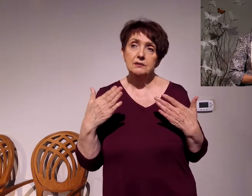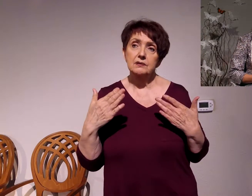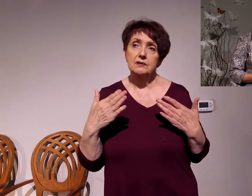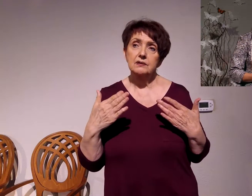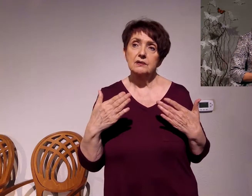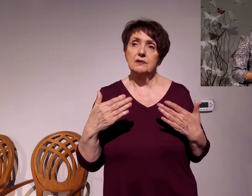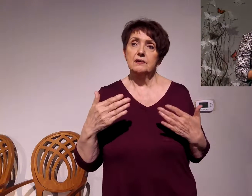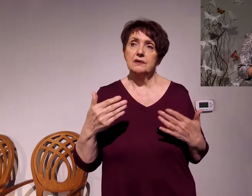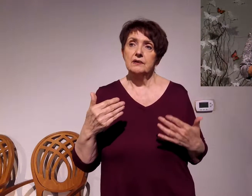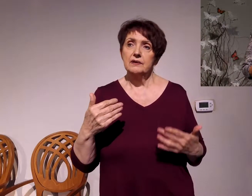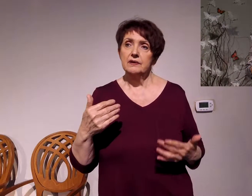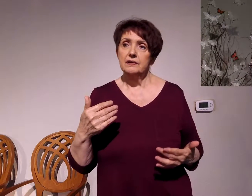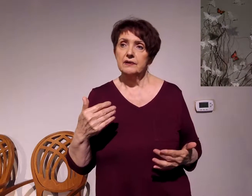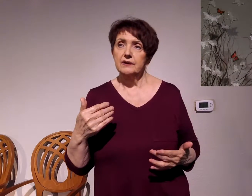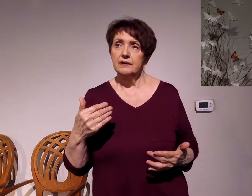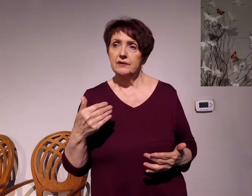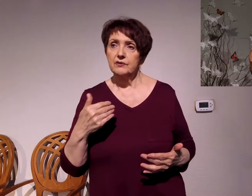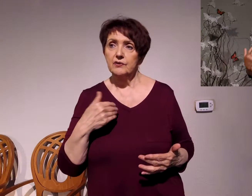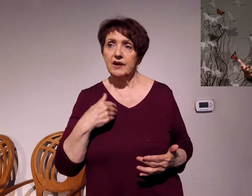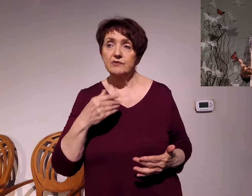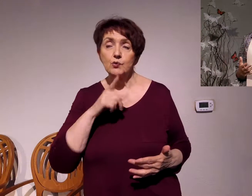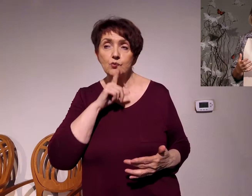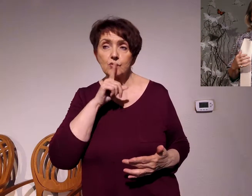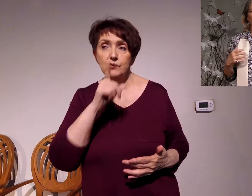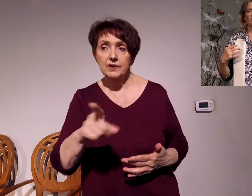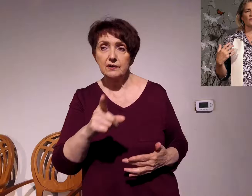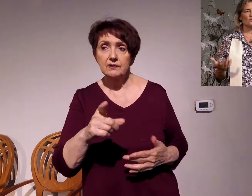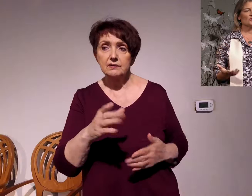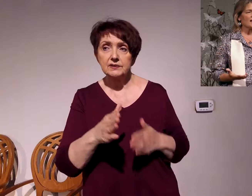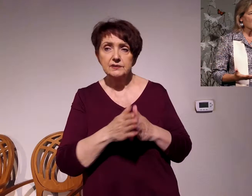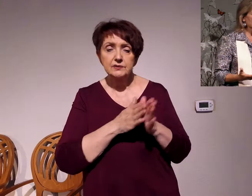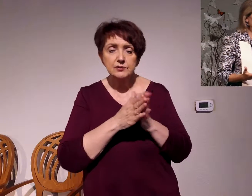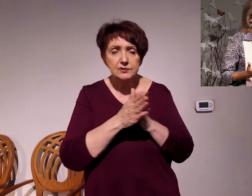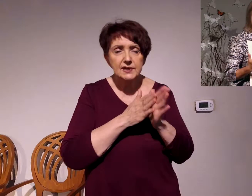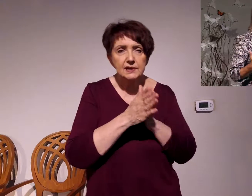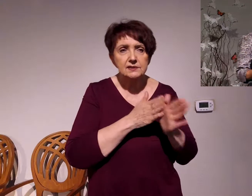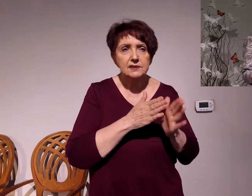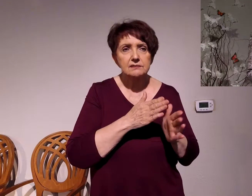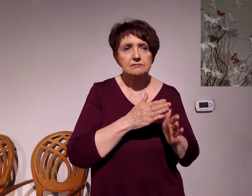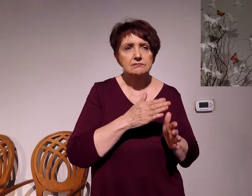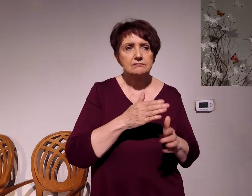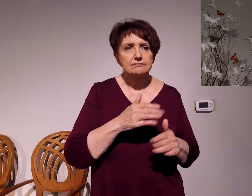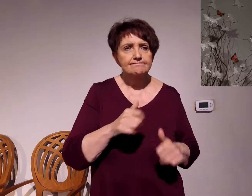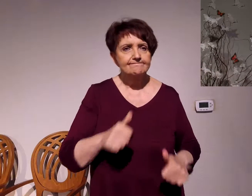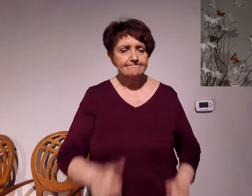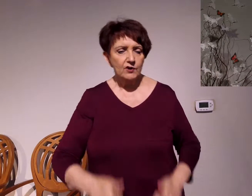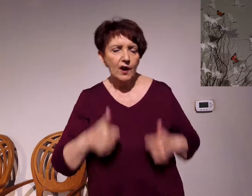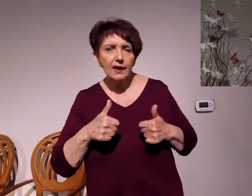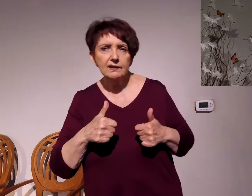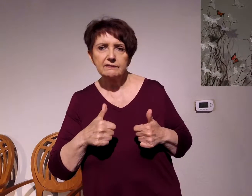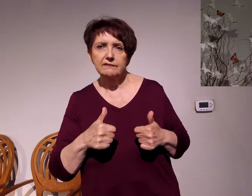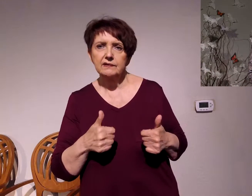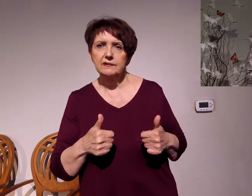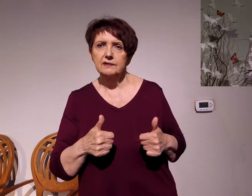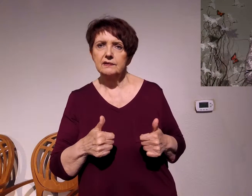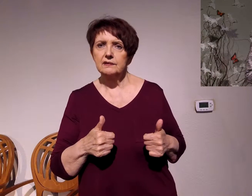if you have this genuine, enthusiastic zest for living,